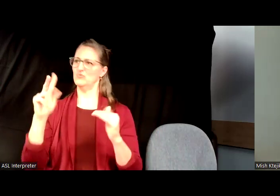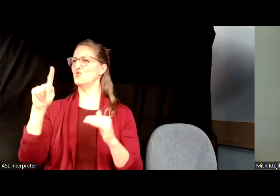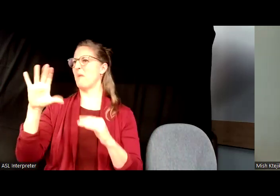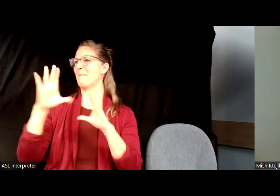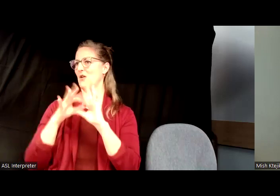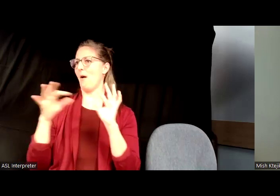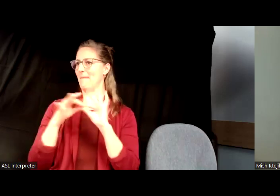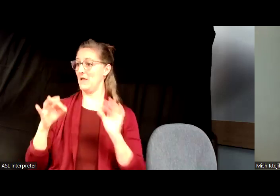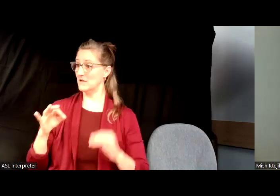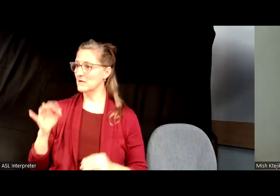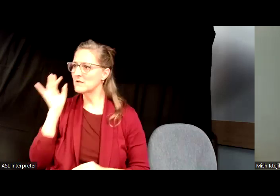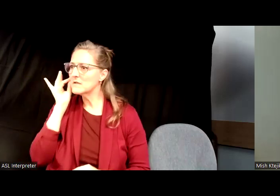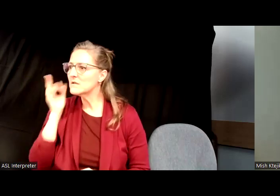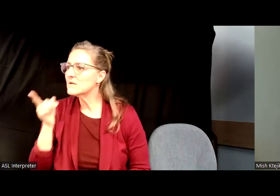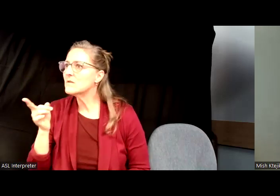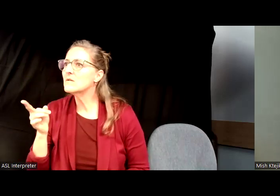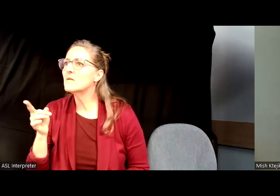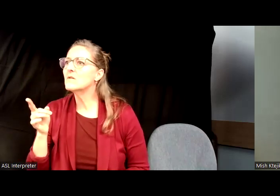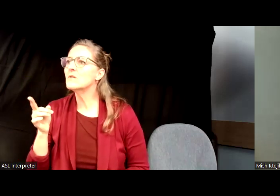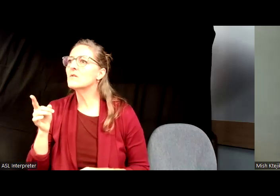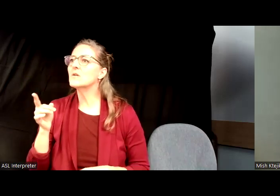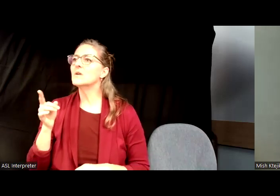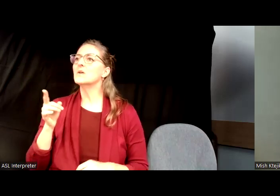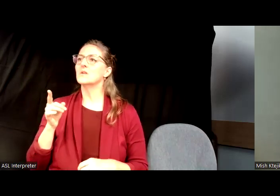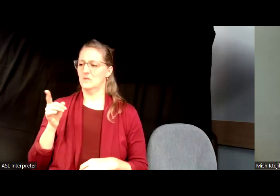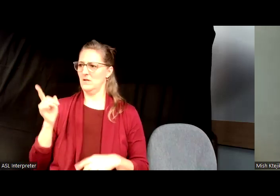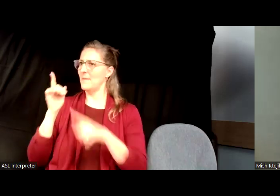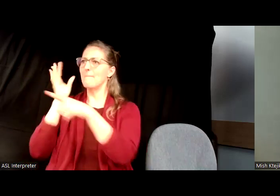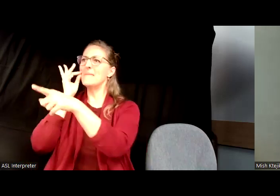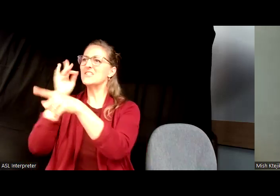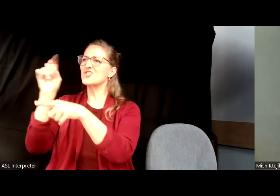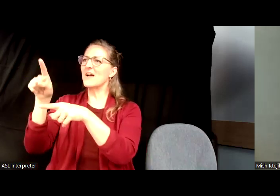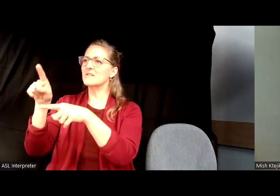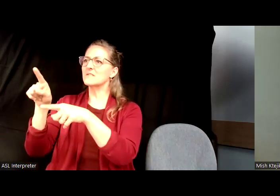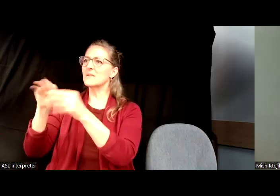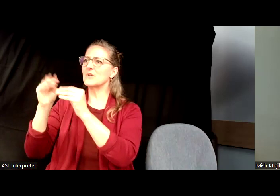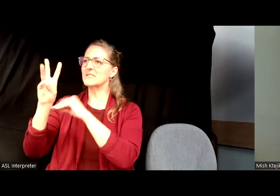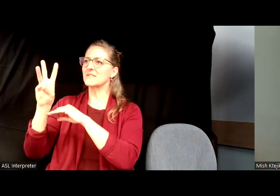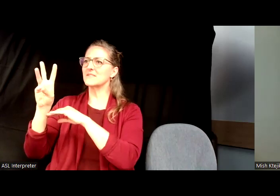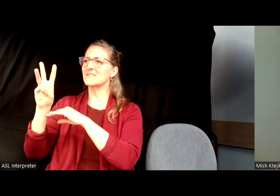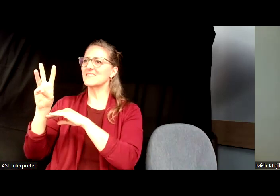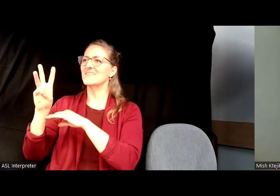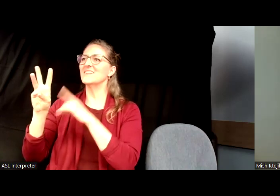Mish has her hand raised. What's number 6? Mish is asking? Director's report.